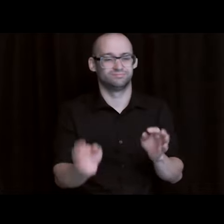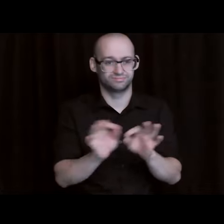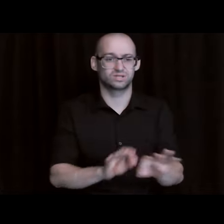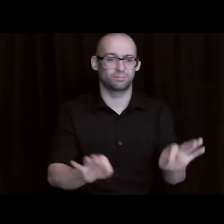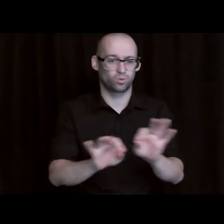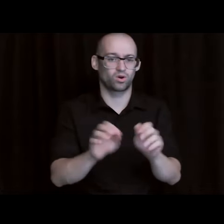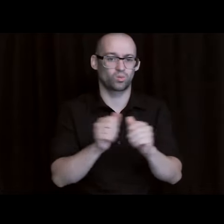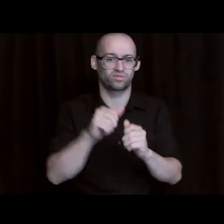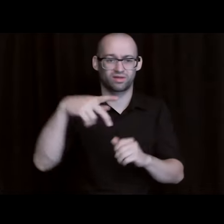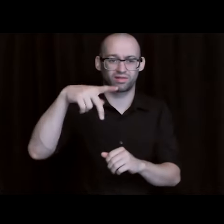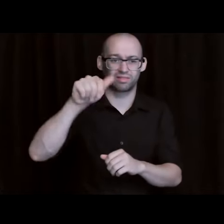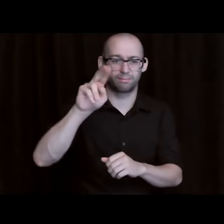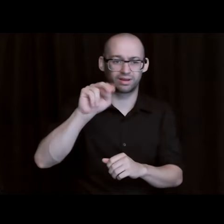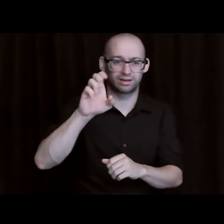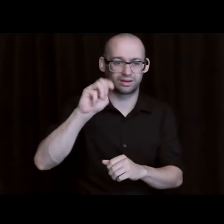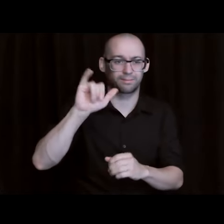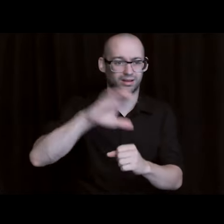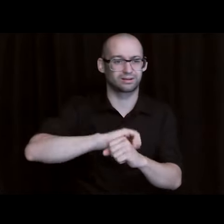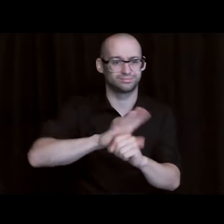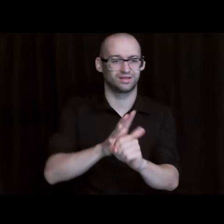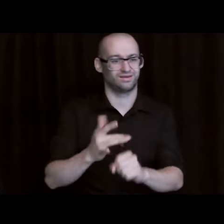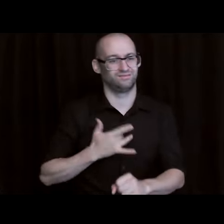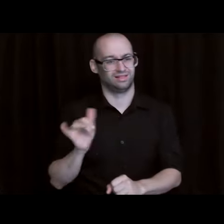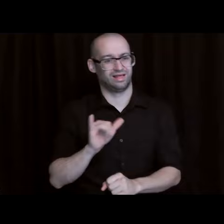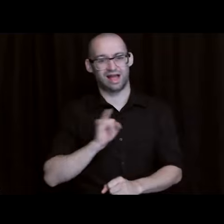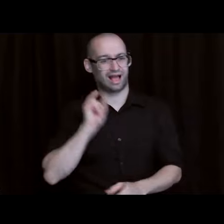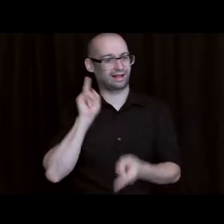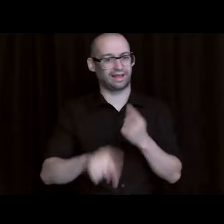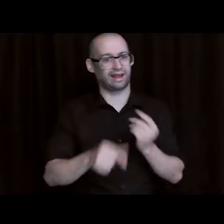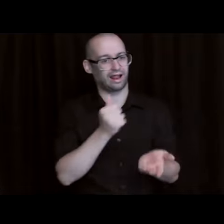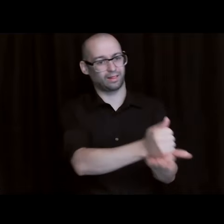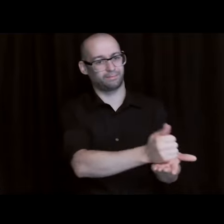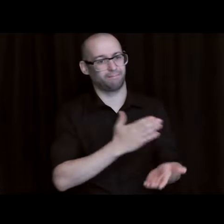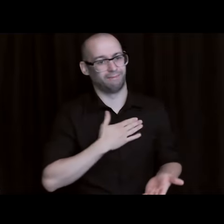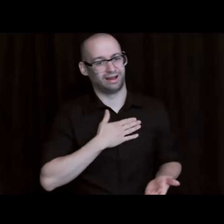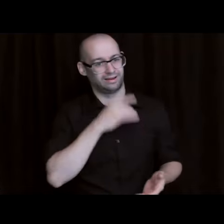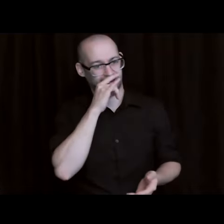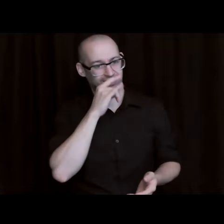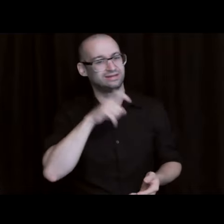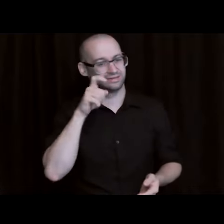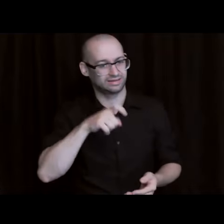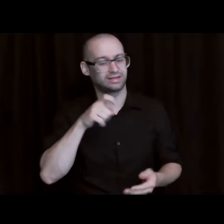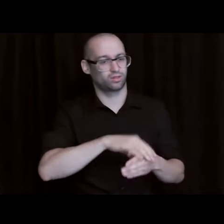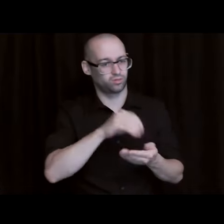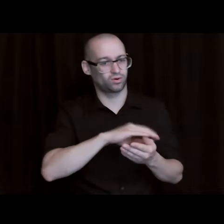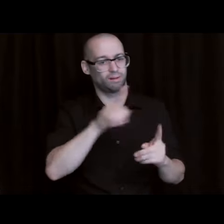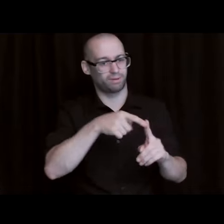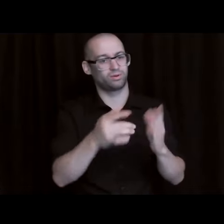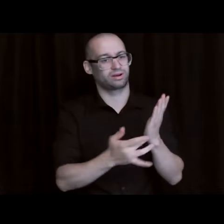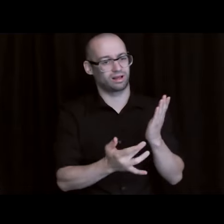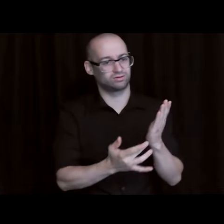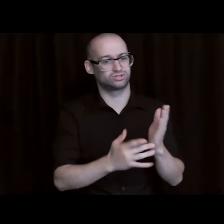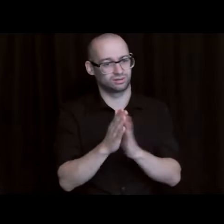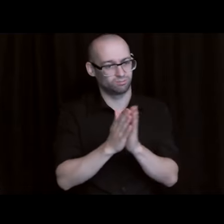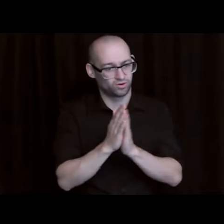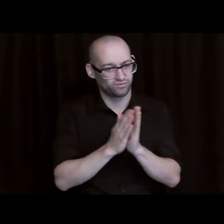like they were being left behind. They couldn't help their children with it. And we also found this year that